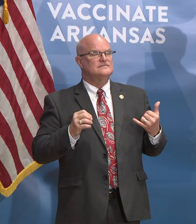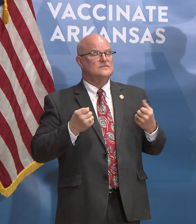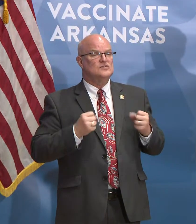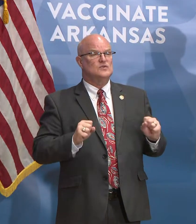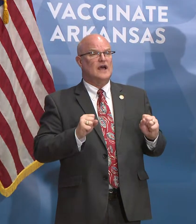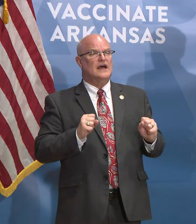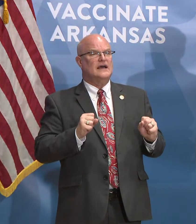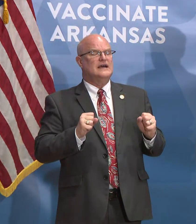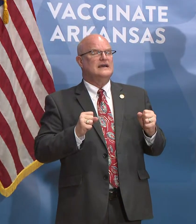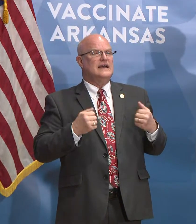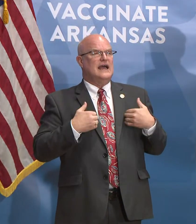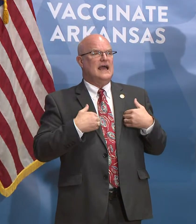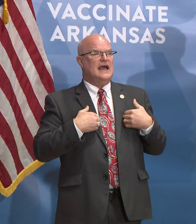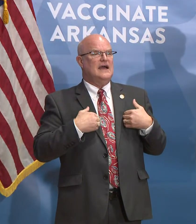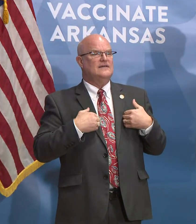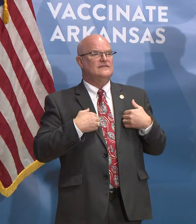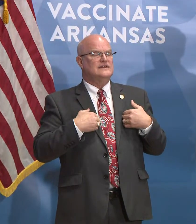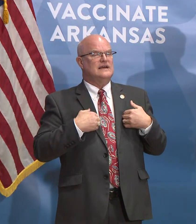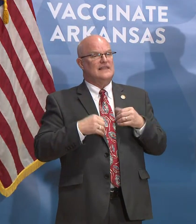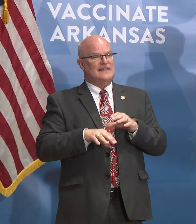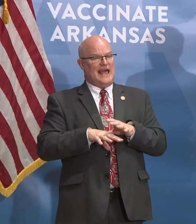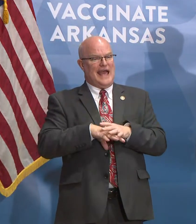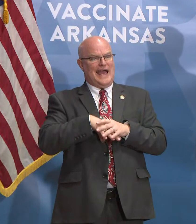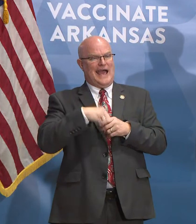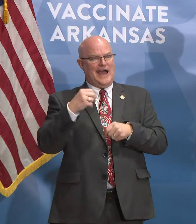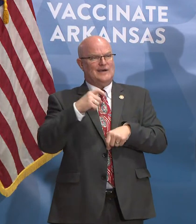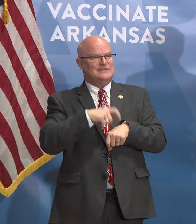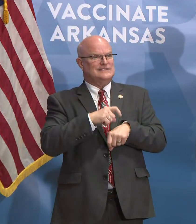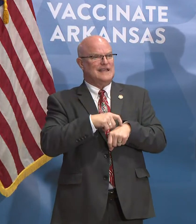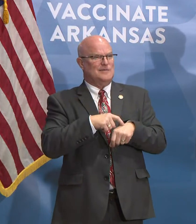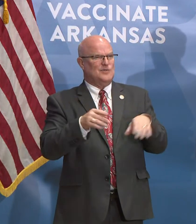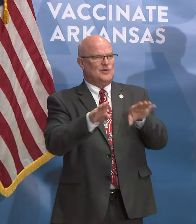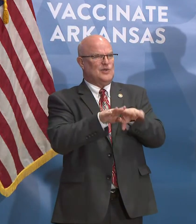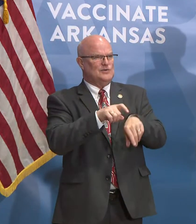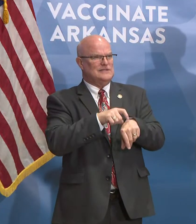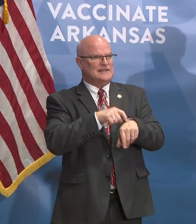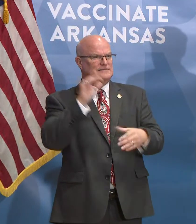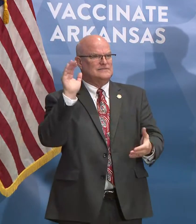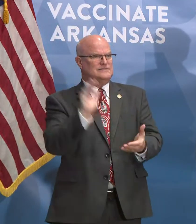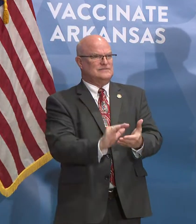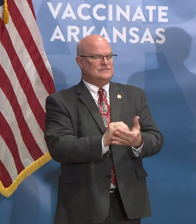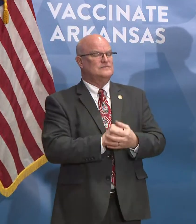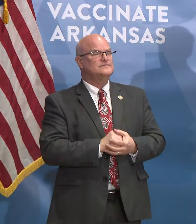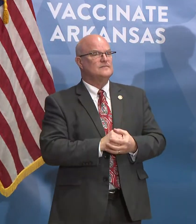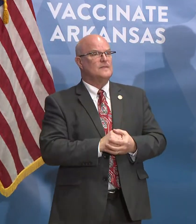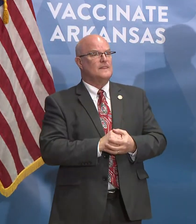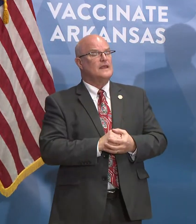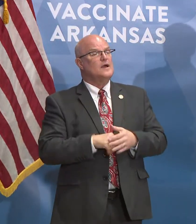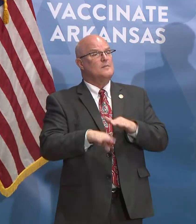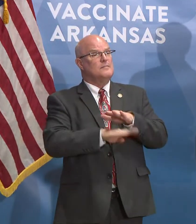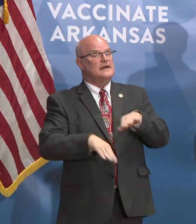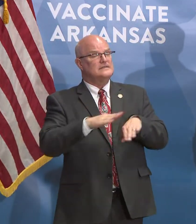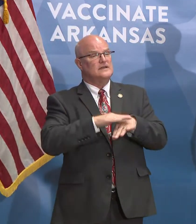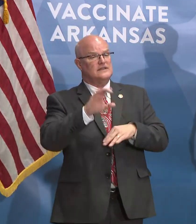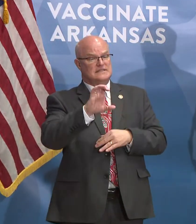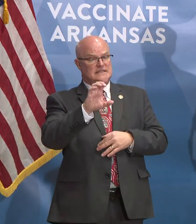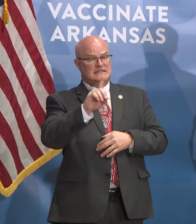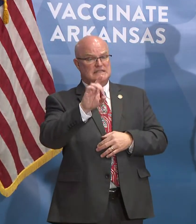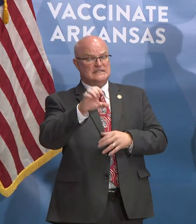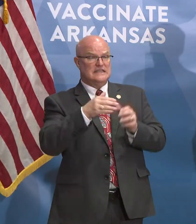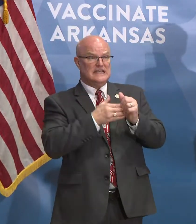try to minimize the outage time. One of the things that we did was reduce, based upon CDC guidance,